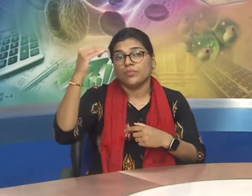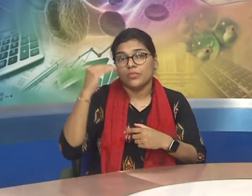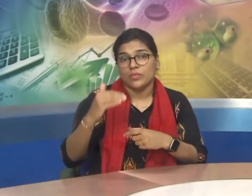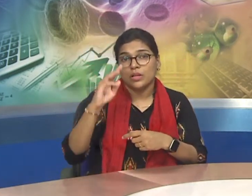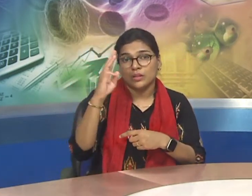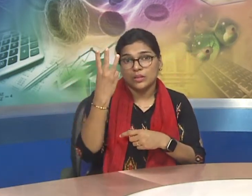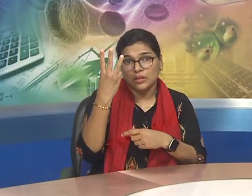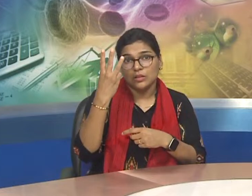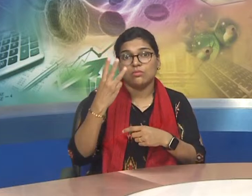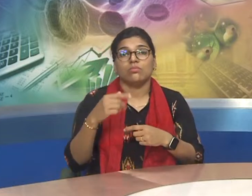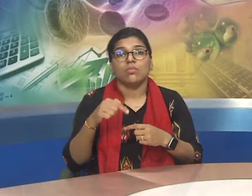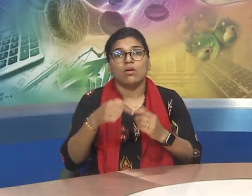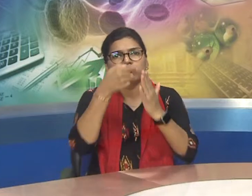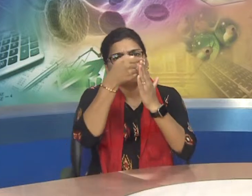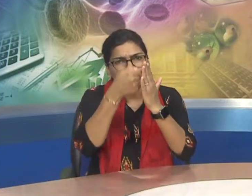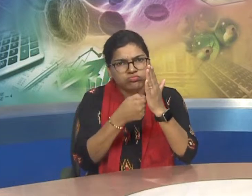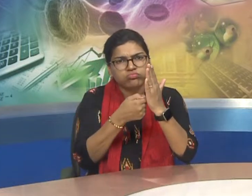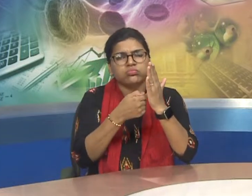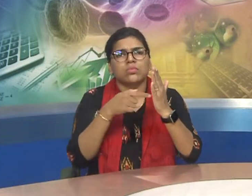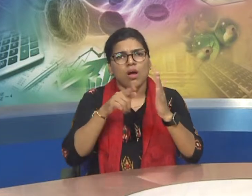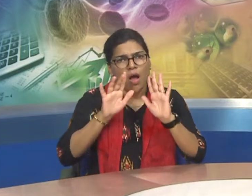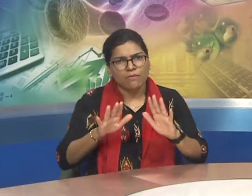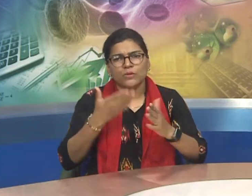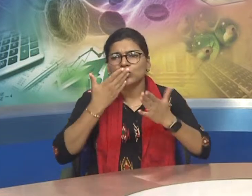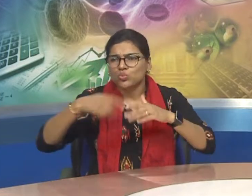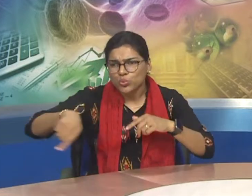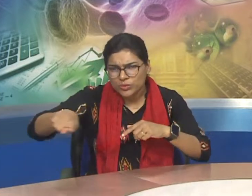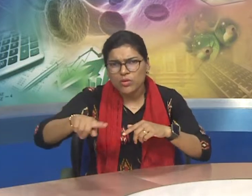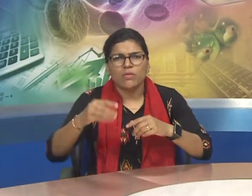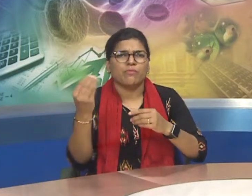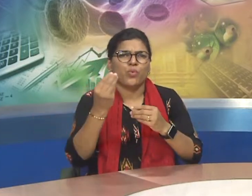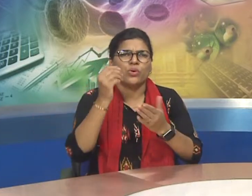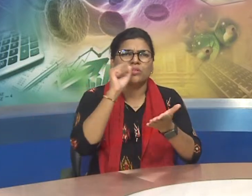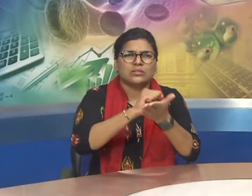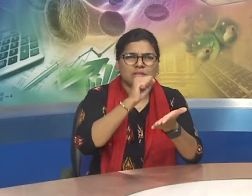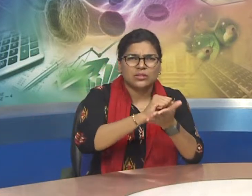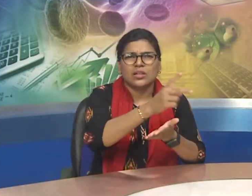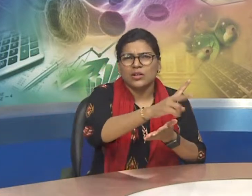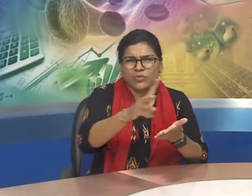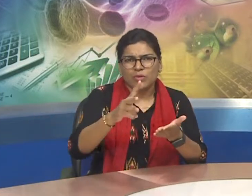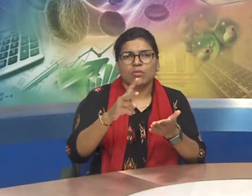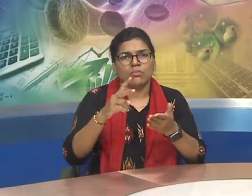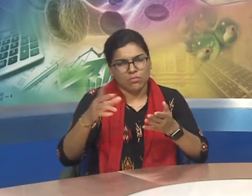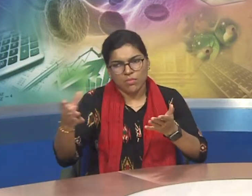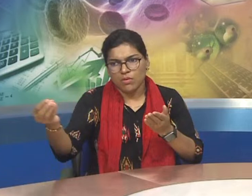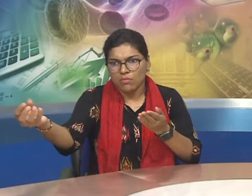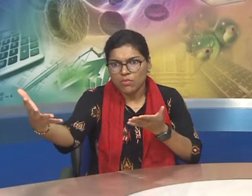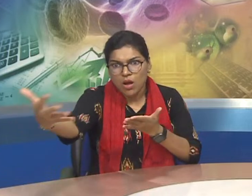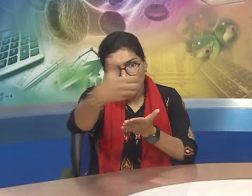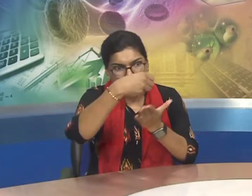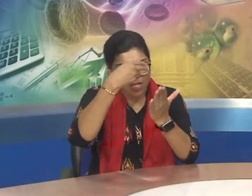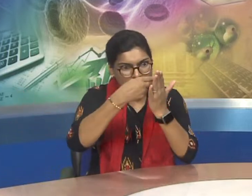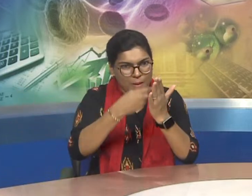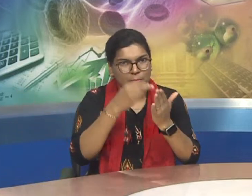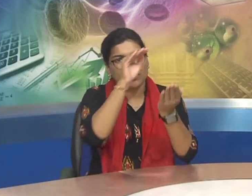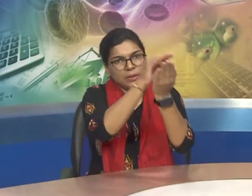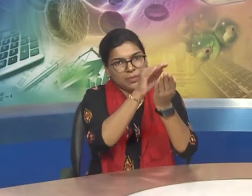Point number 3 talks about maintains list of users, publishers and suppliers.